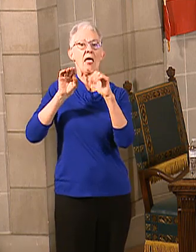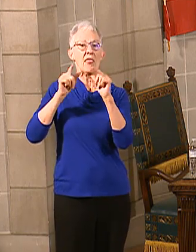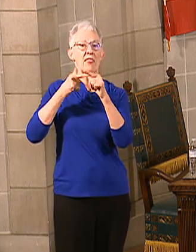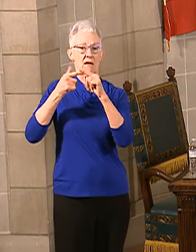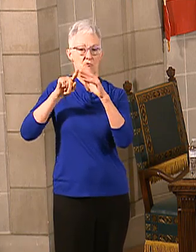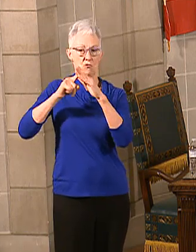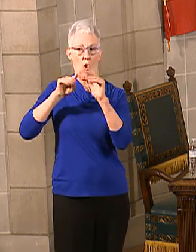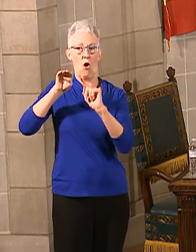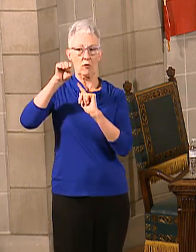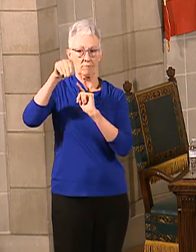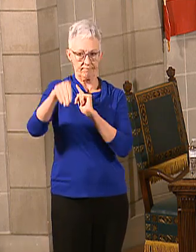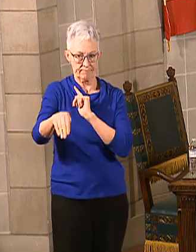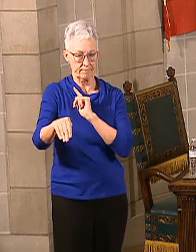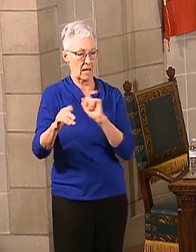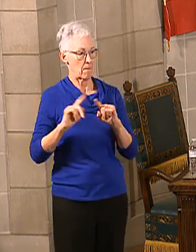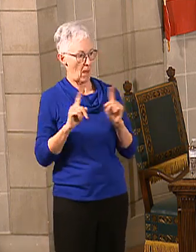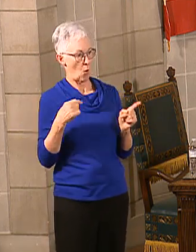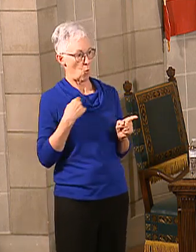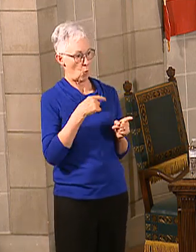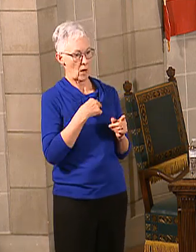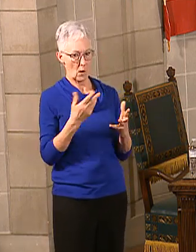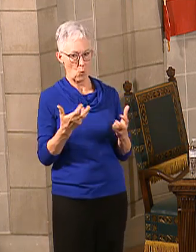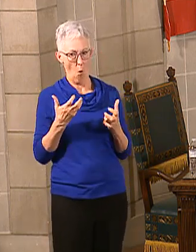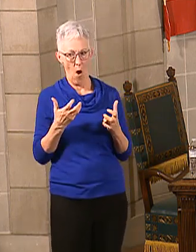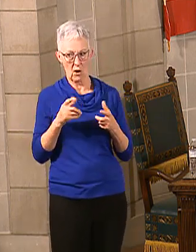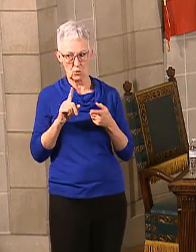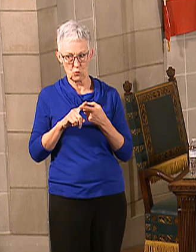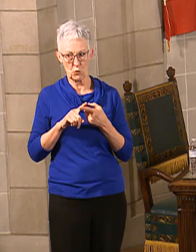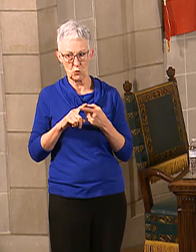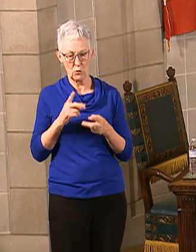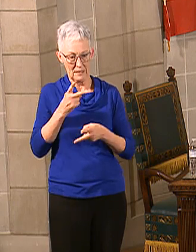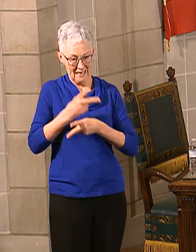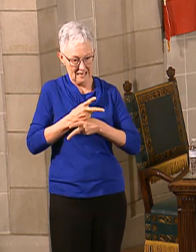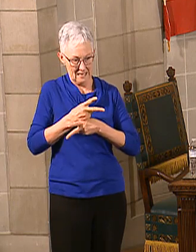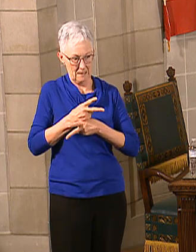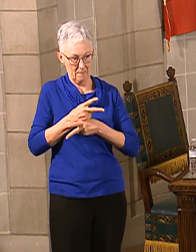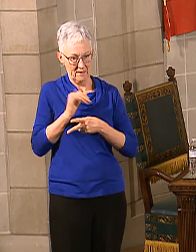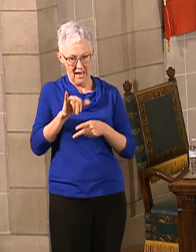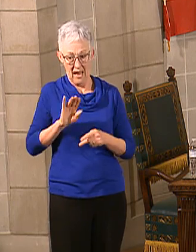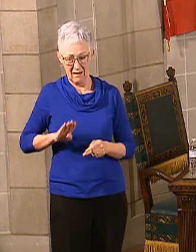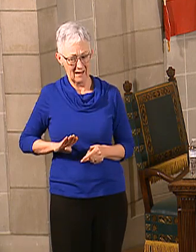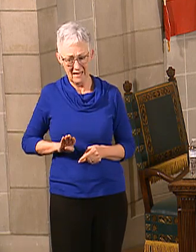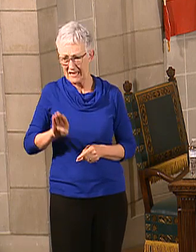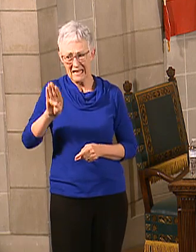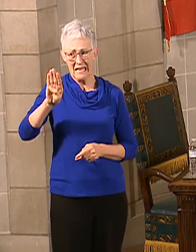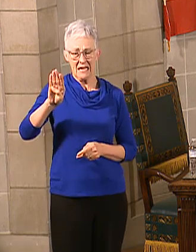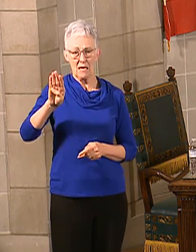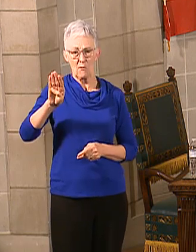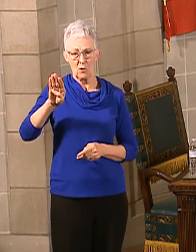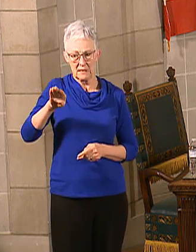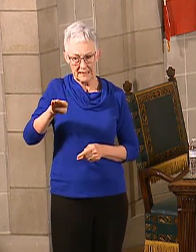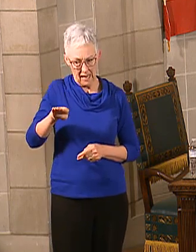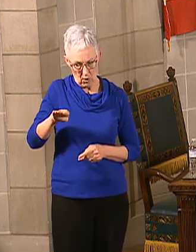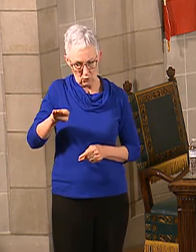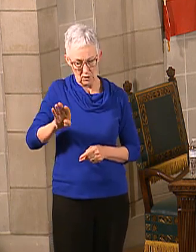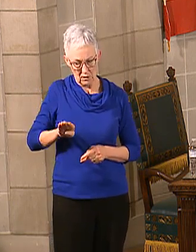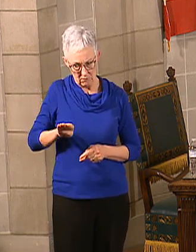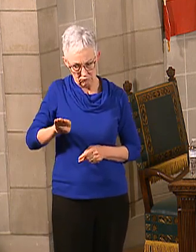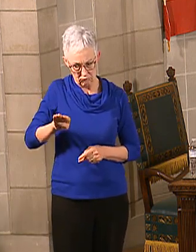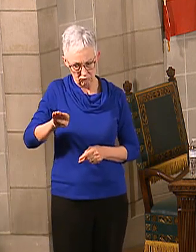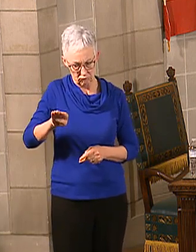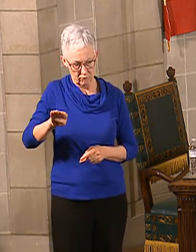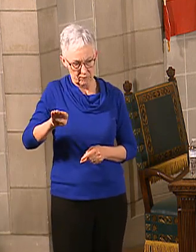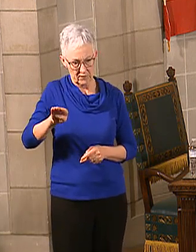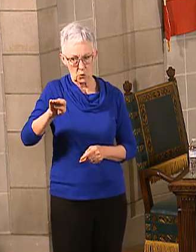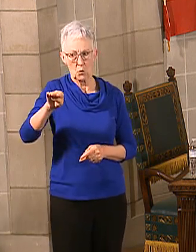down. That will help us make sure we don't overwhelm the healthcare system, but we need everybody to participate in those social distancing guidelines, that